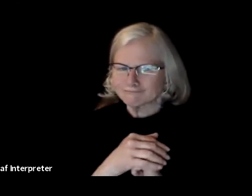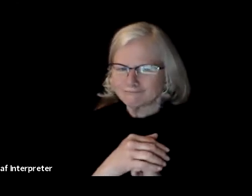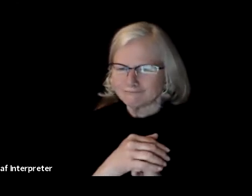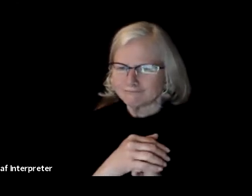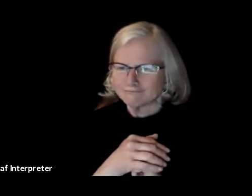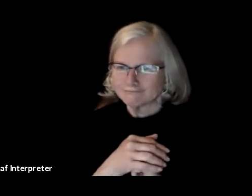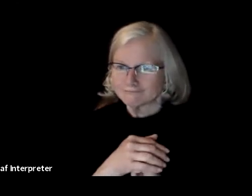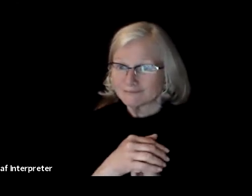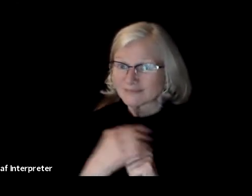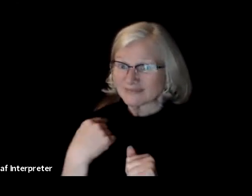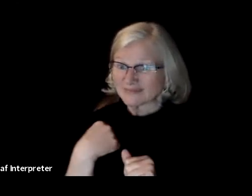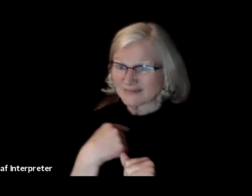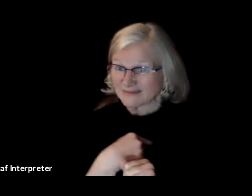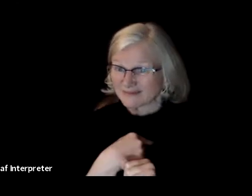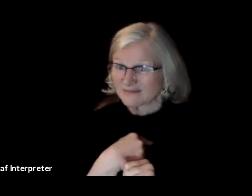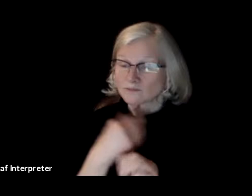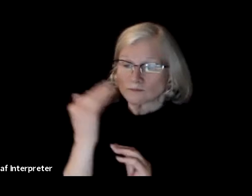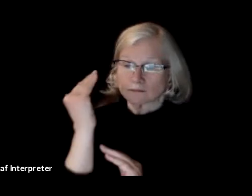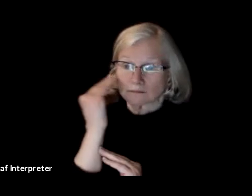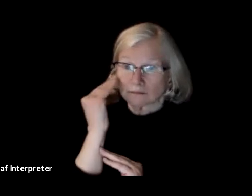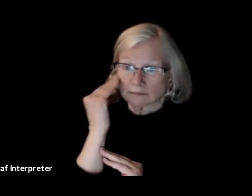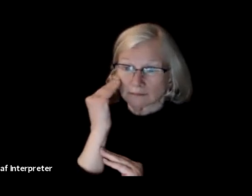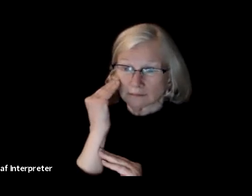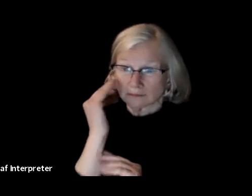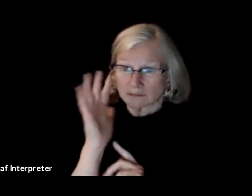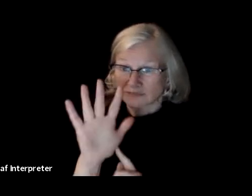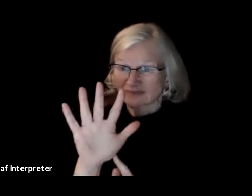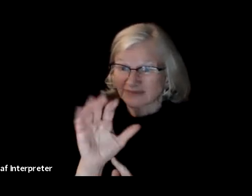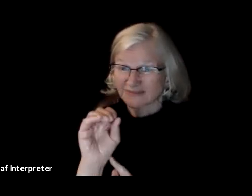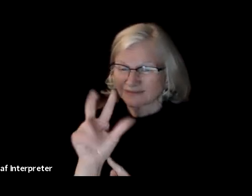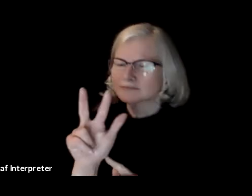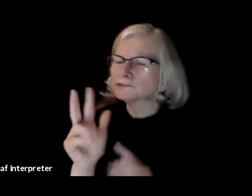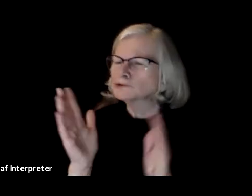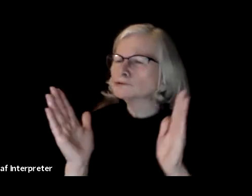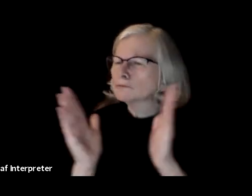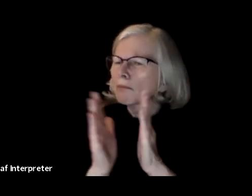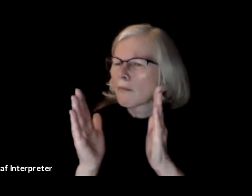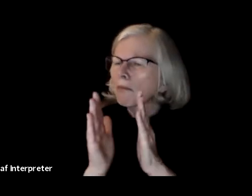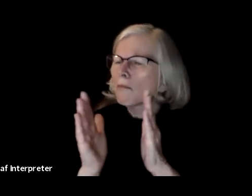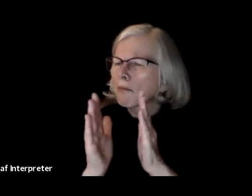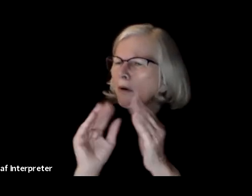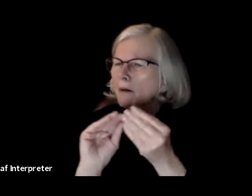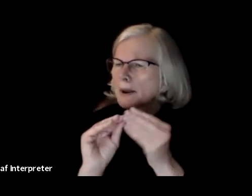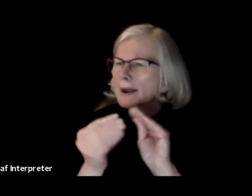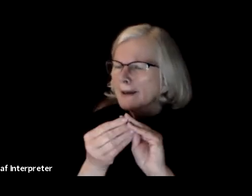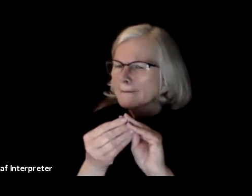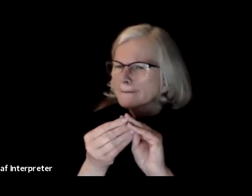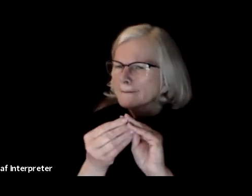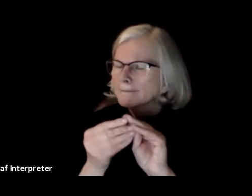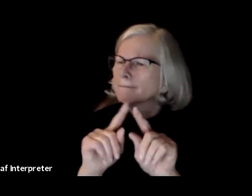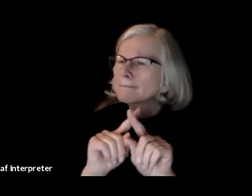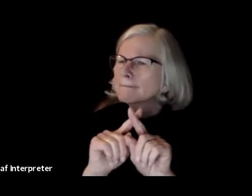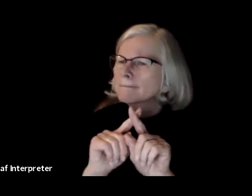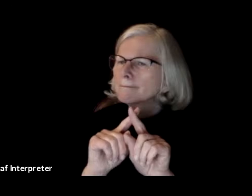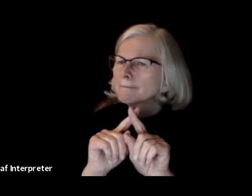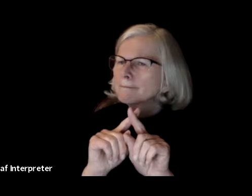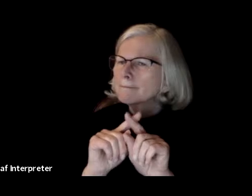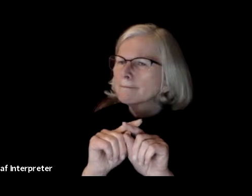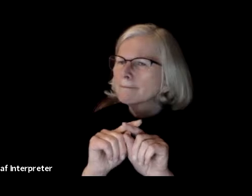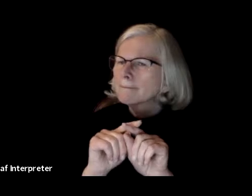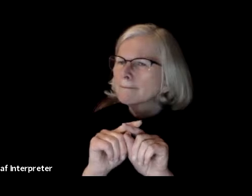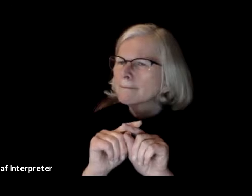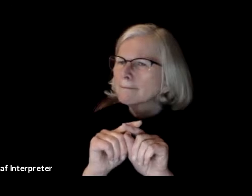that's a small percentage of the actual cases, just by virtue of how we're doing the sampling and so forth. Right. So that,